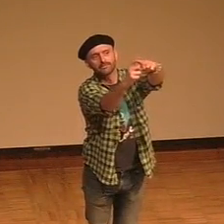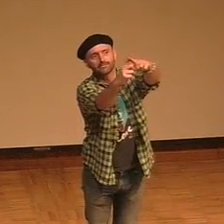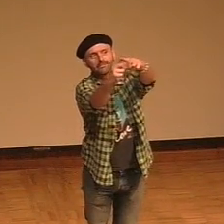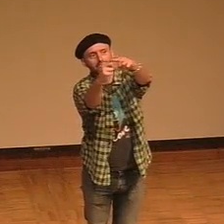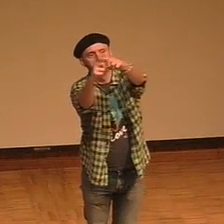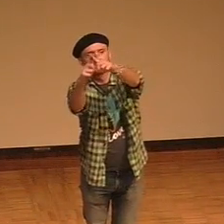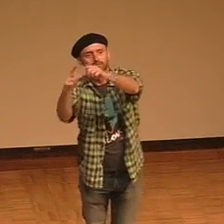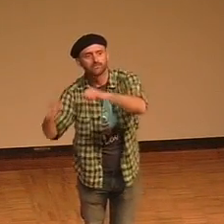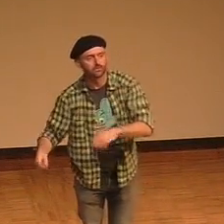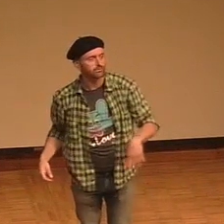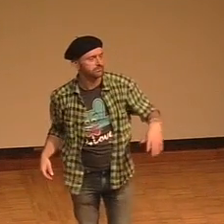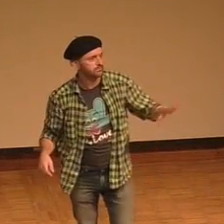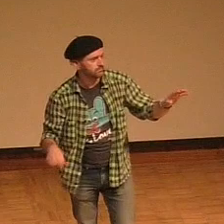away.